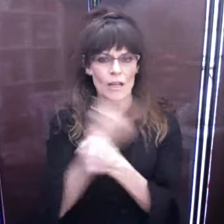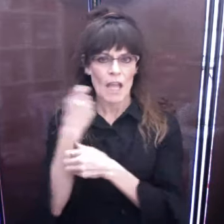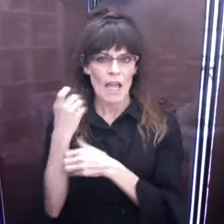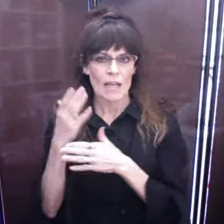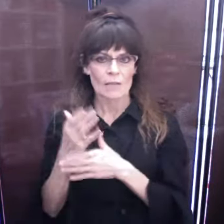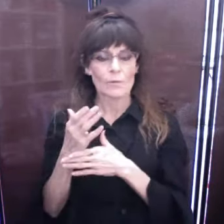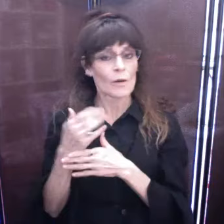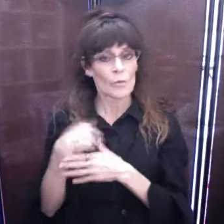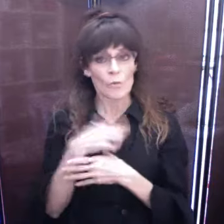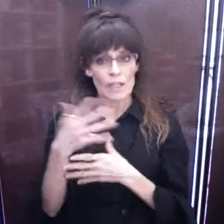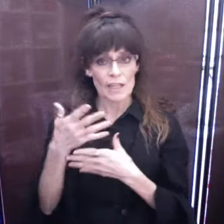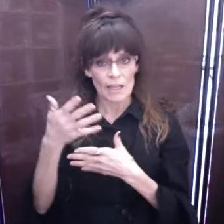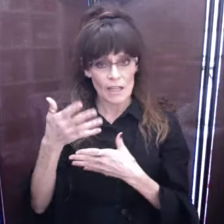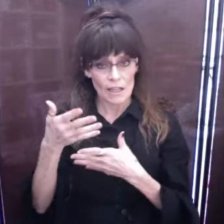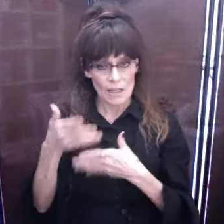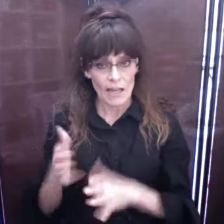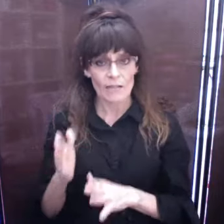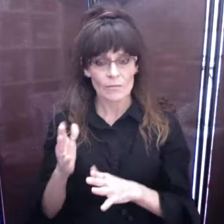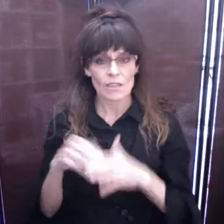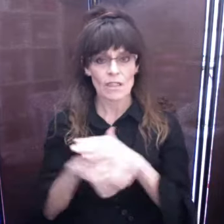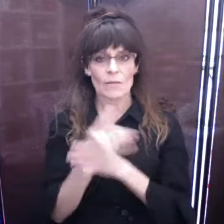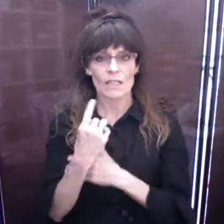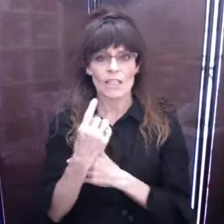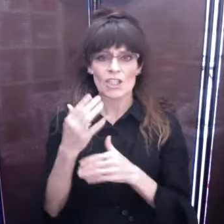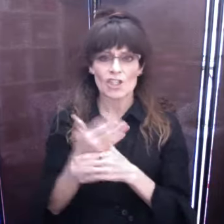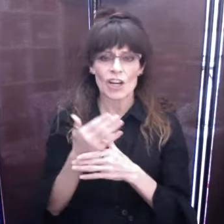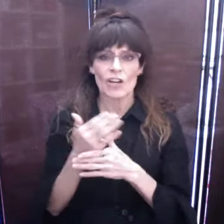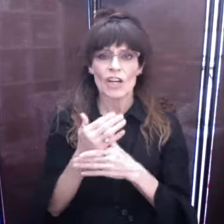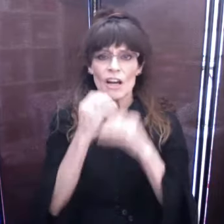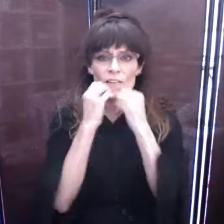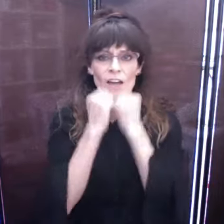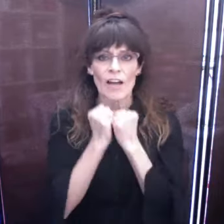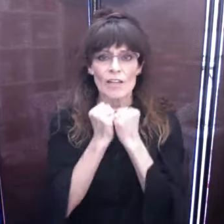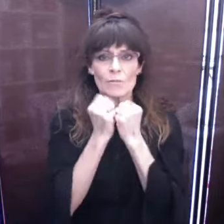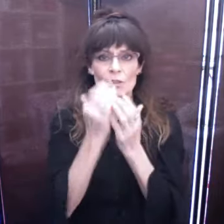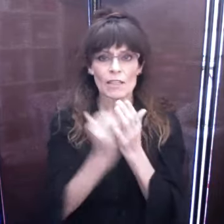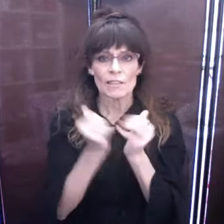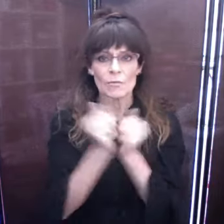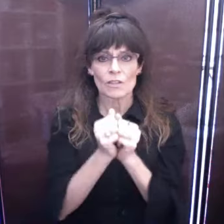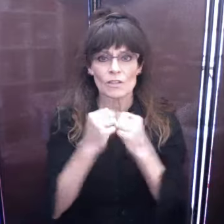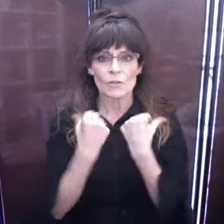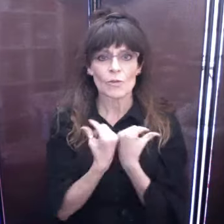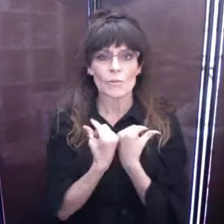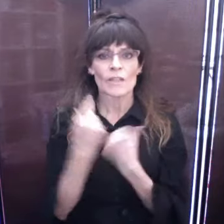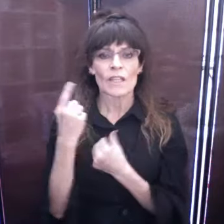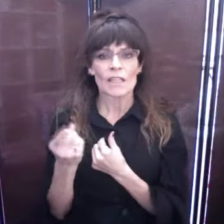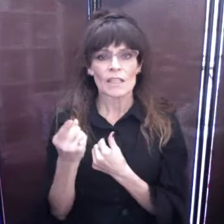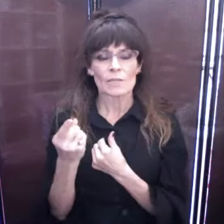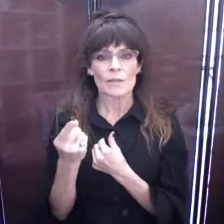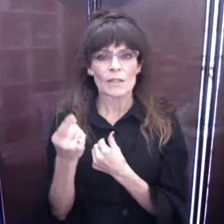and he shared a valuable lesson with the group, and I like to believe that I shared one with him. And he had been walking in the meeting from the halfway house,